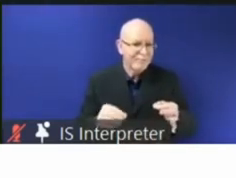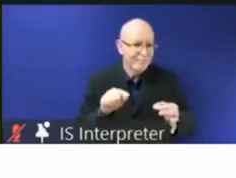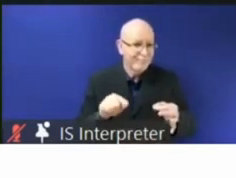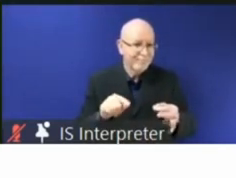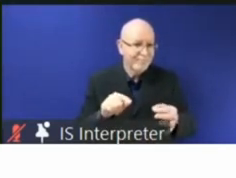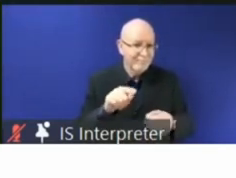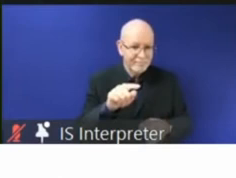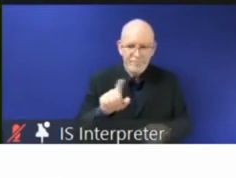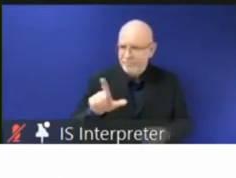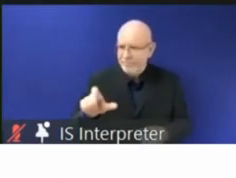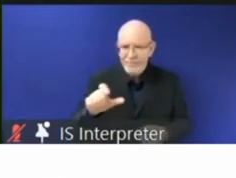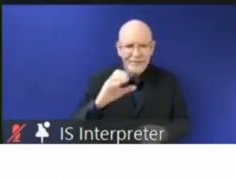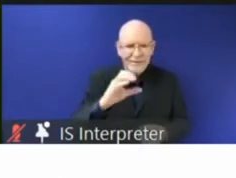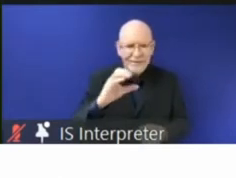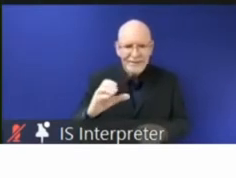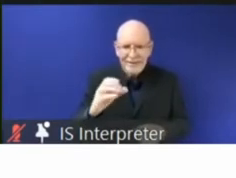software.